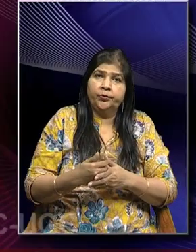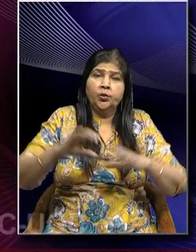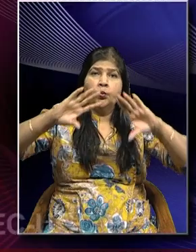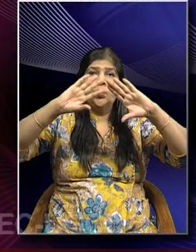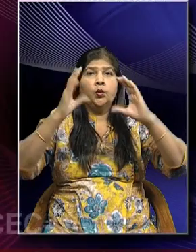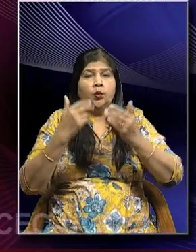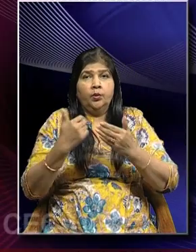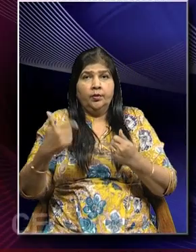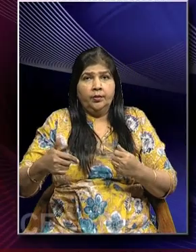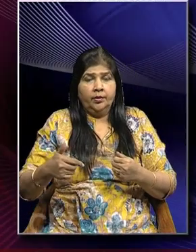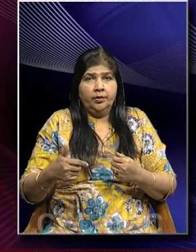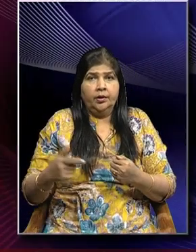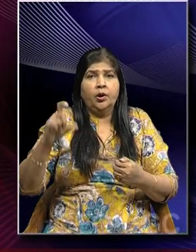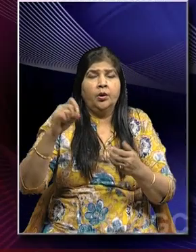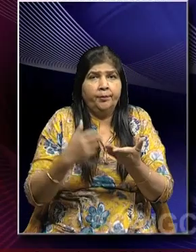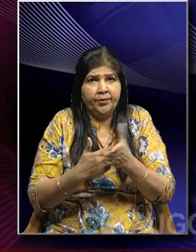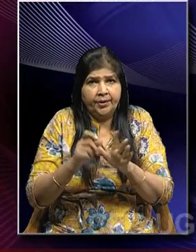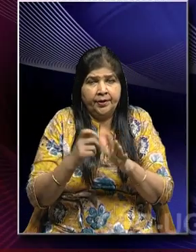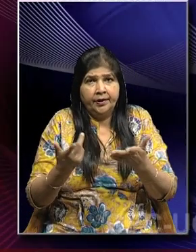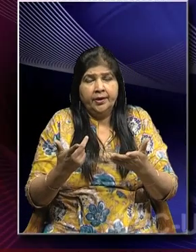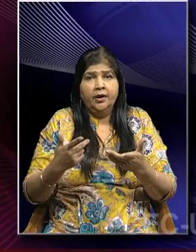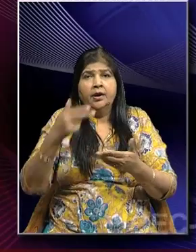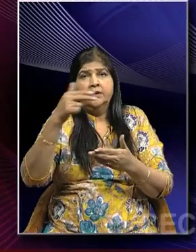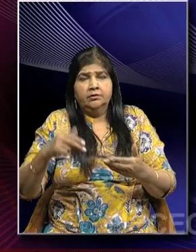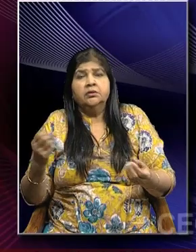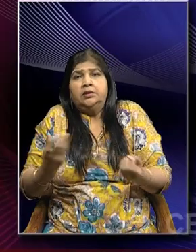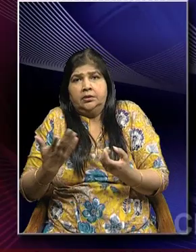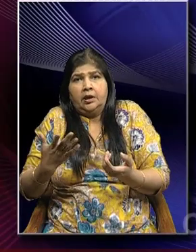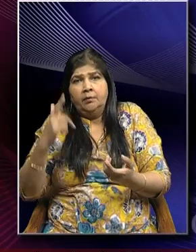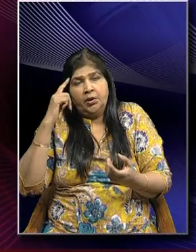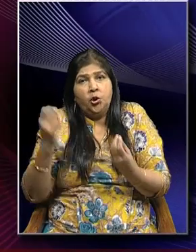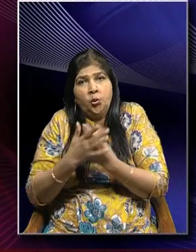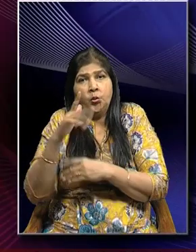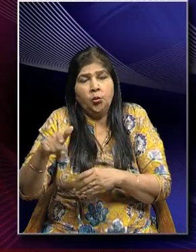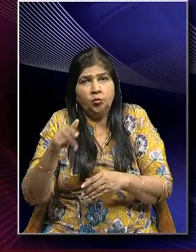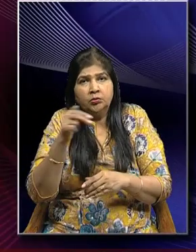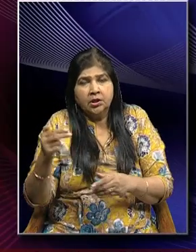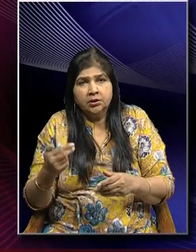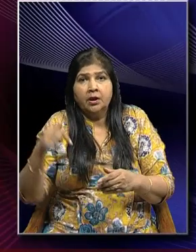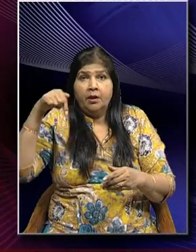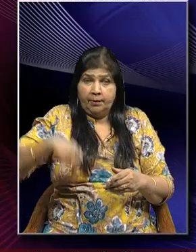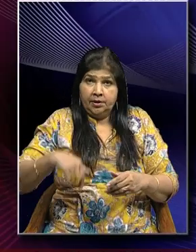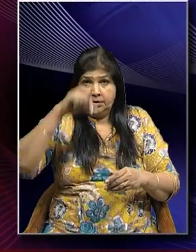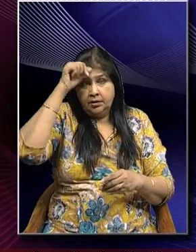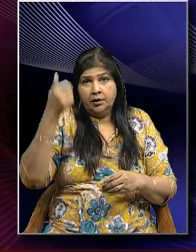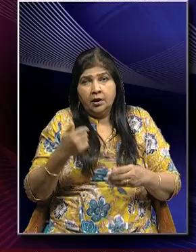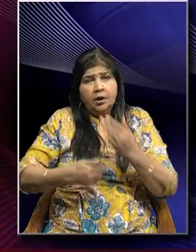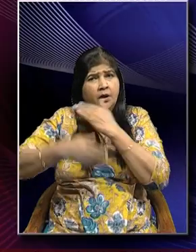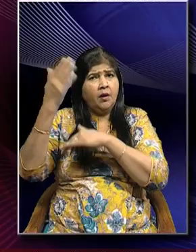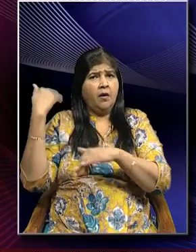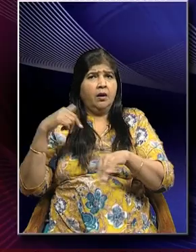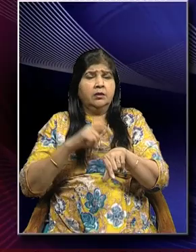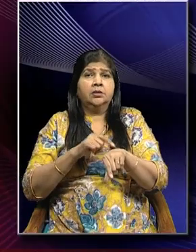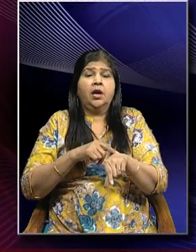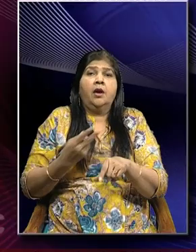global corporate entities, it can be a new thing to do. But yes, we have got a new